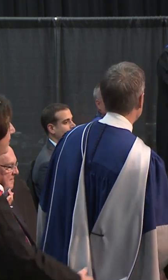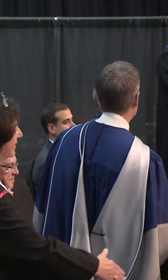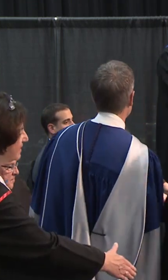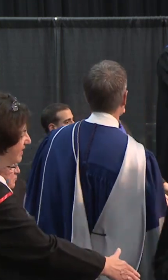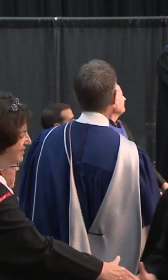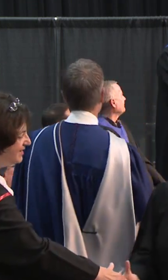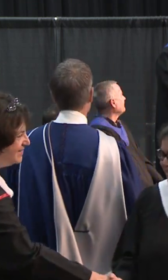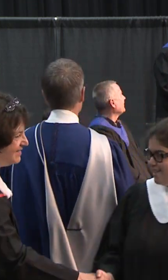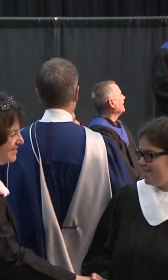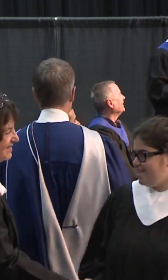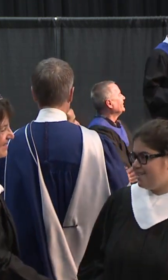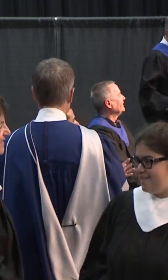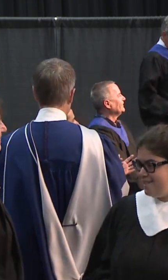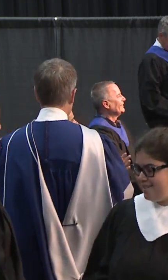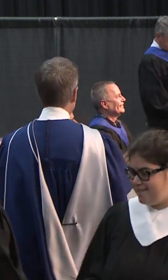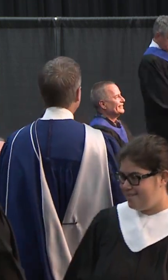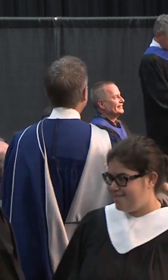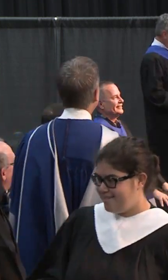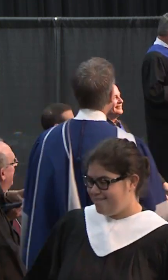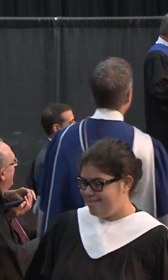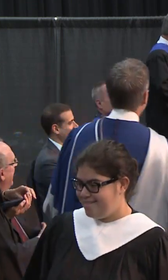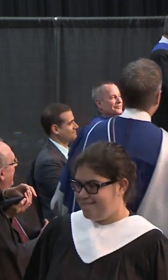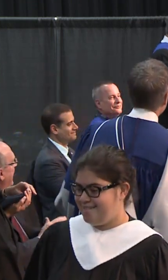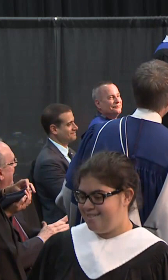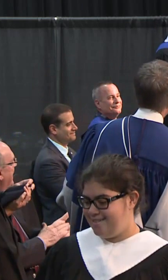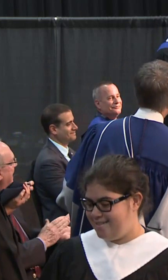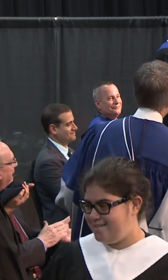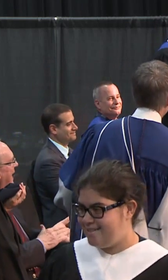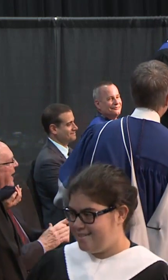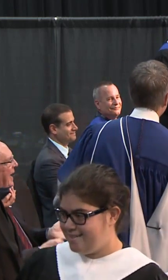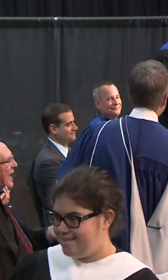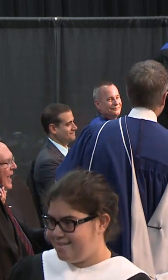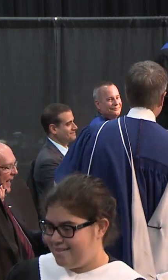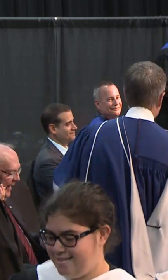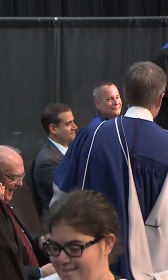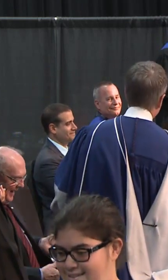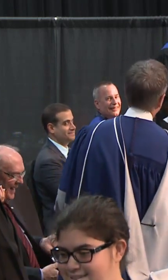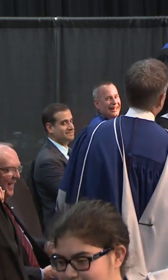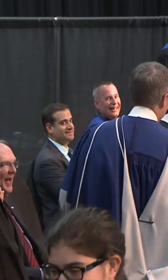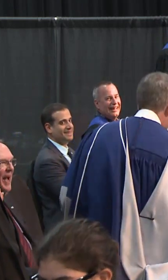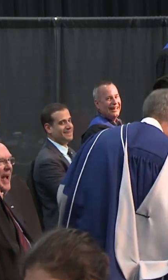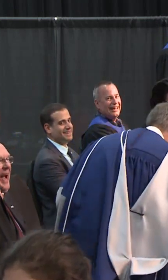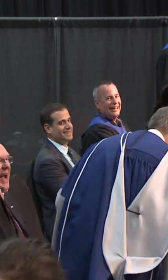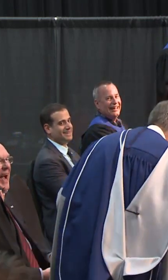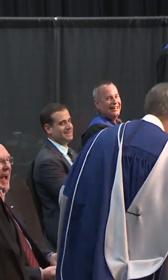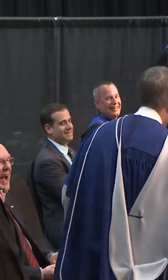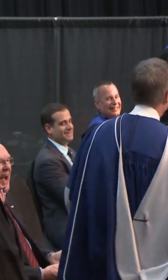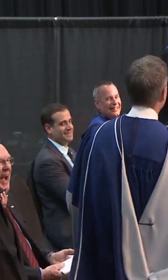Zena Jarvis.